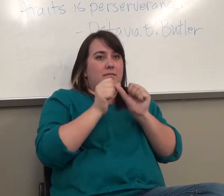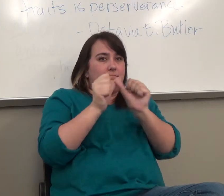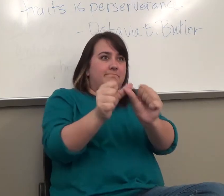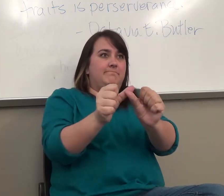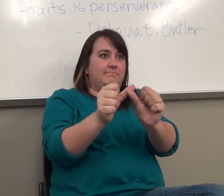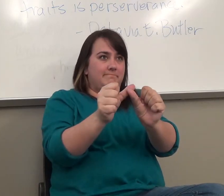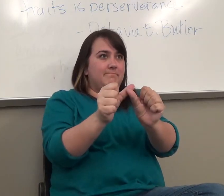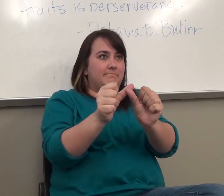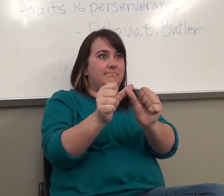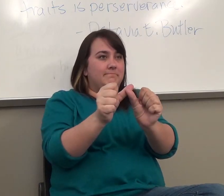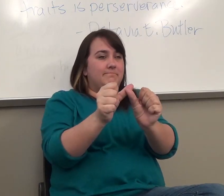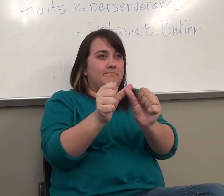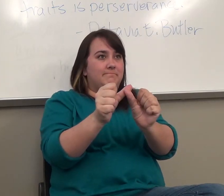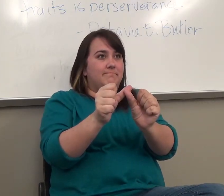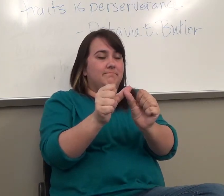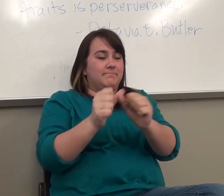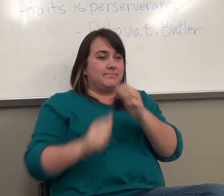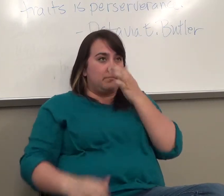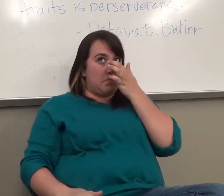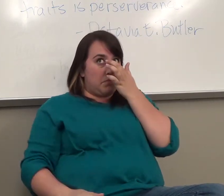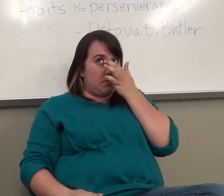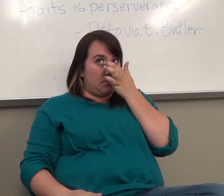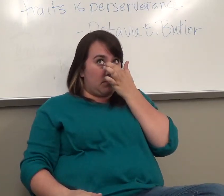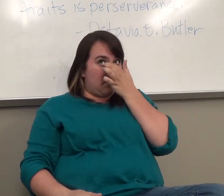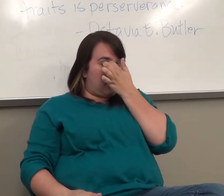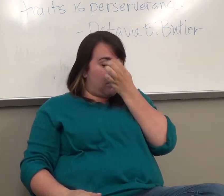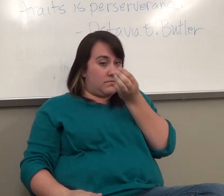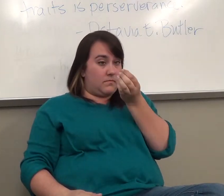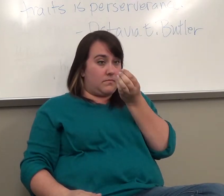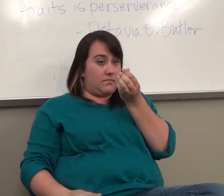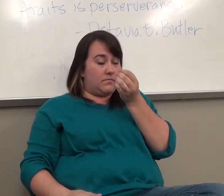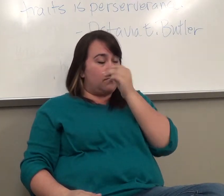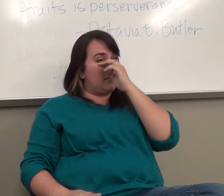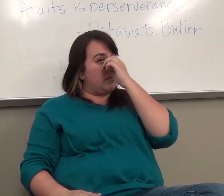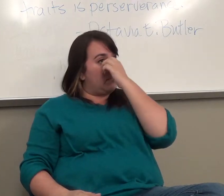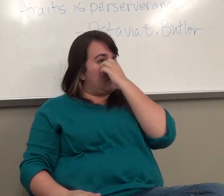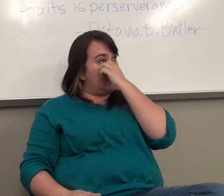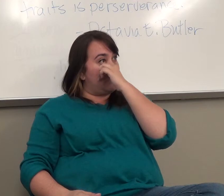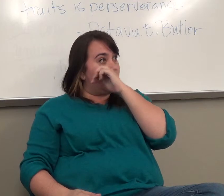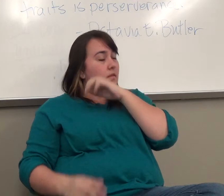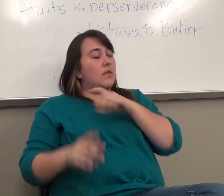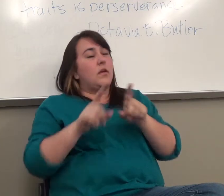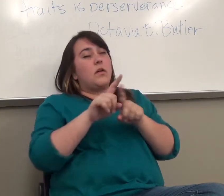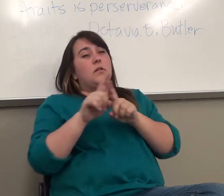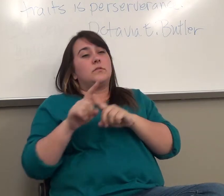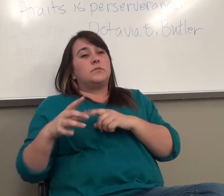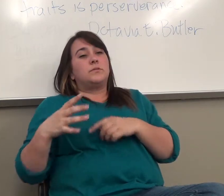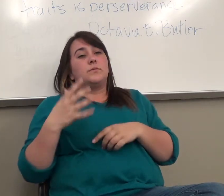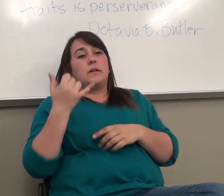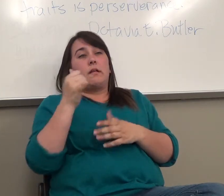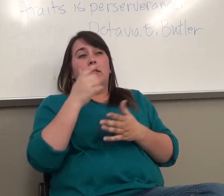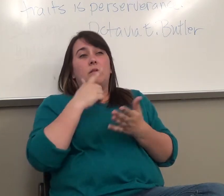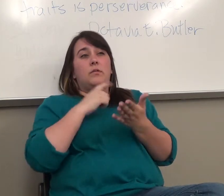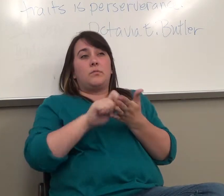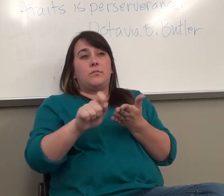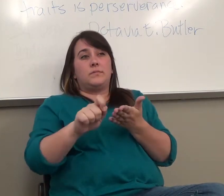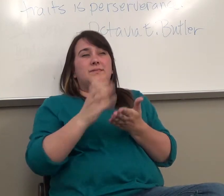just put up today. Okay, the other place that I made that some people are having issues